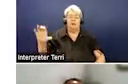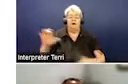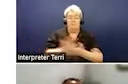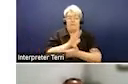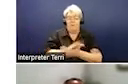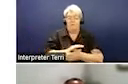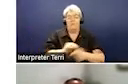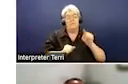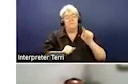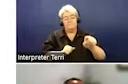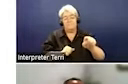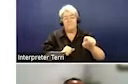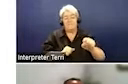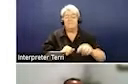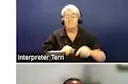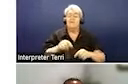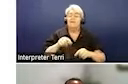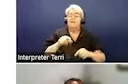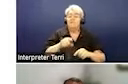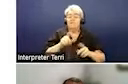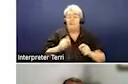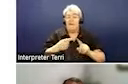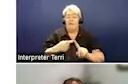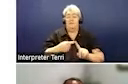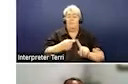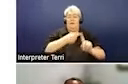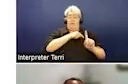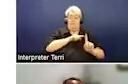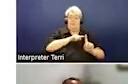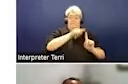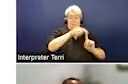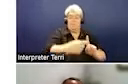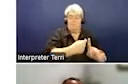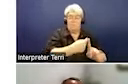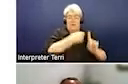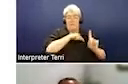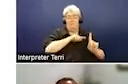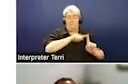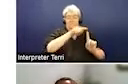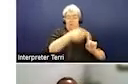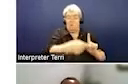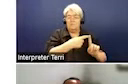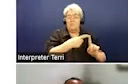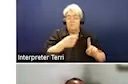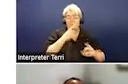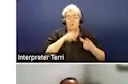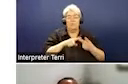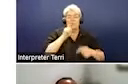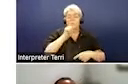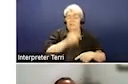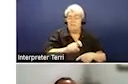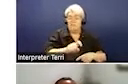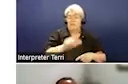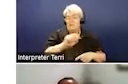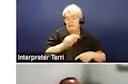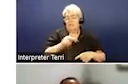interesting in here is that you'll be able to go both backwards and forward. And you've heard this many times before. You can click on particular links. You can take